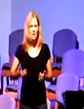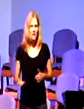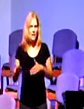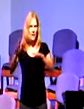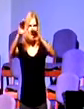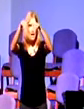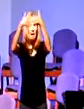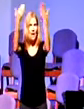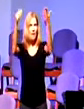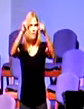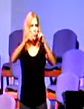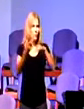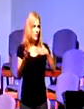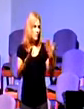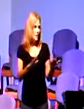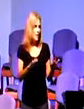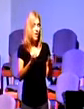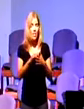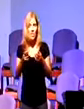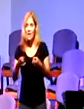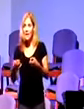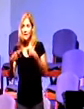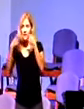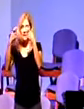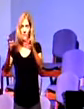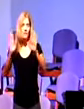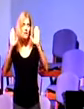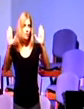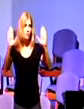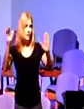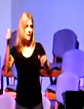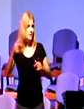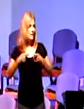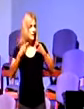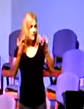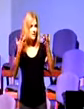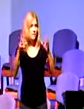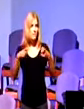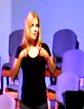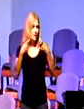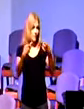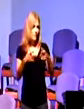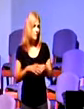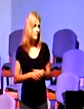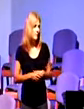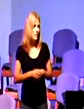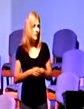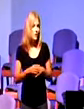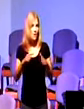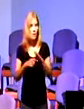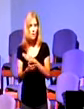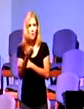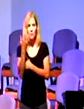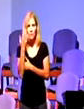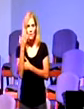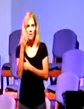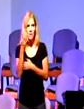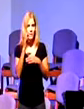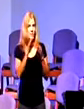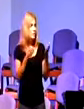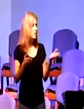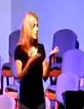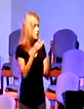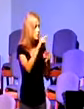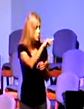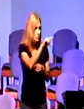That is the gift. That is the greatest gift that has ever been given. So this morning, I would simply ask you this.